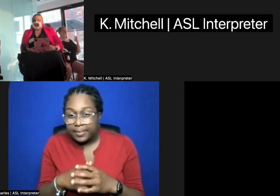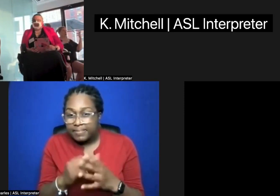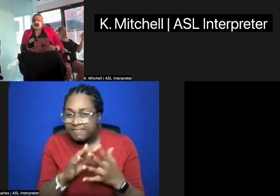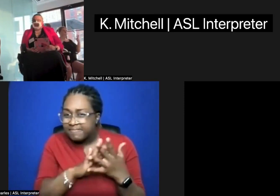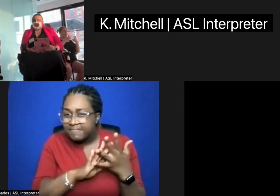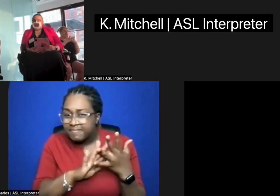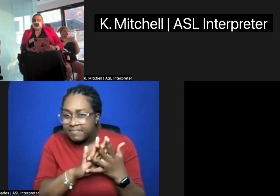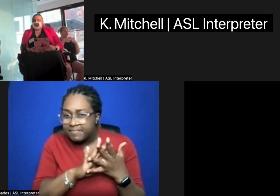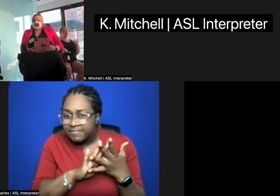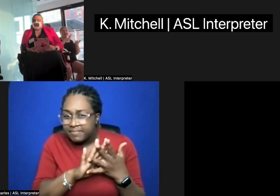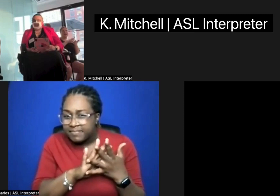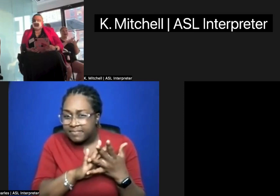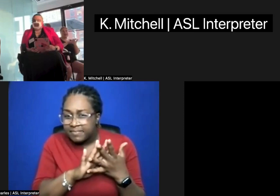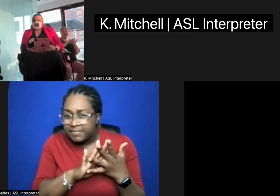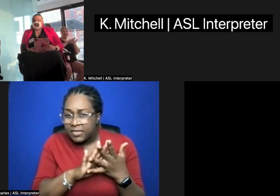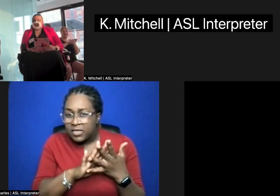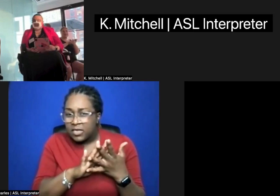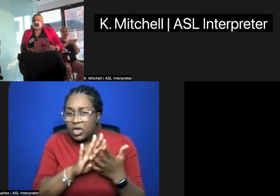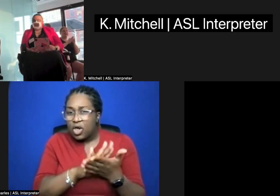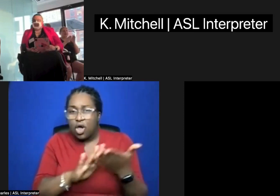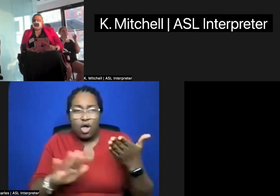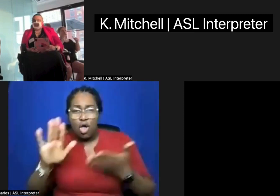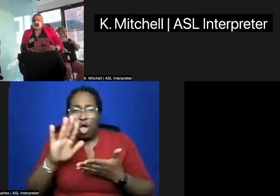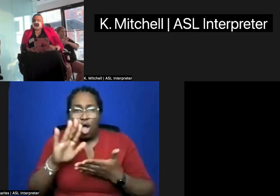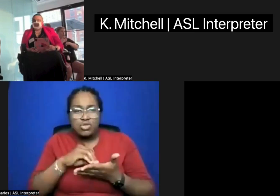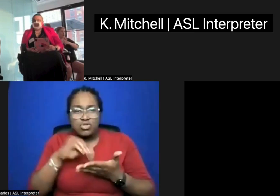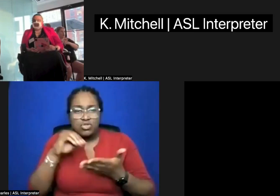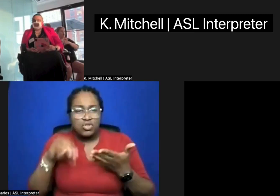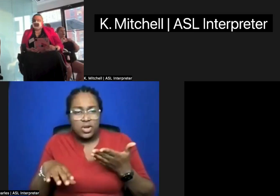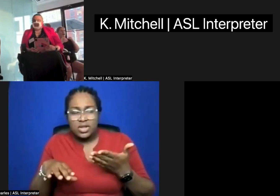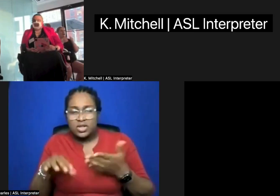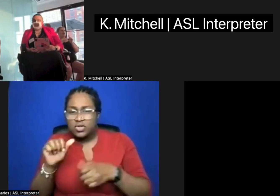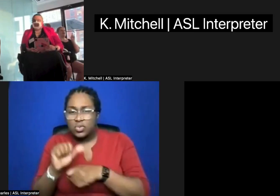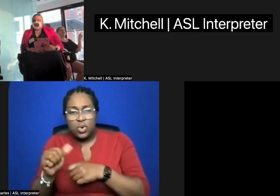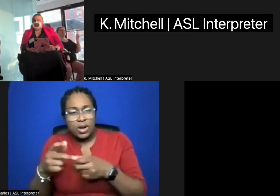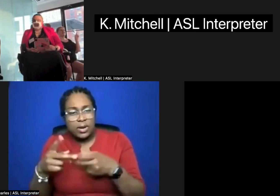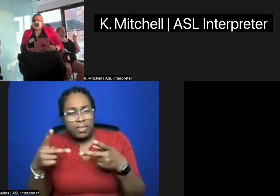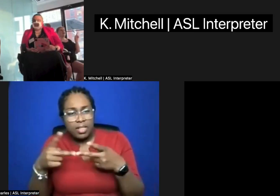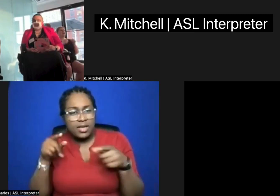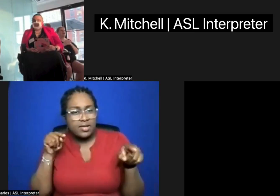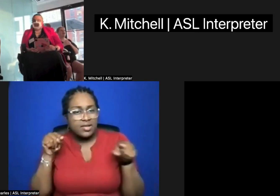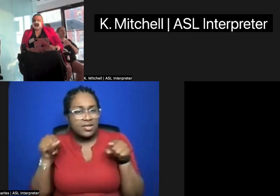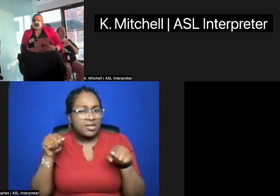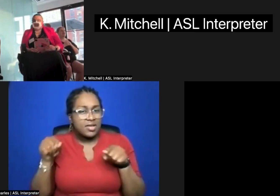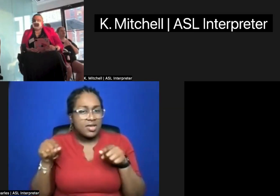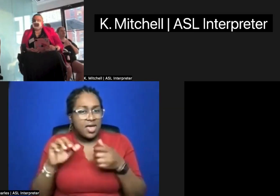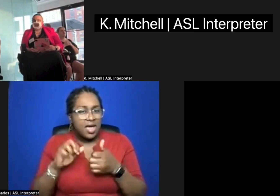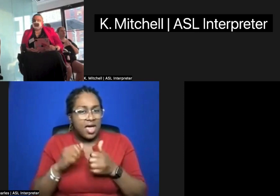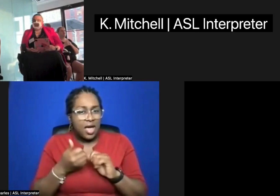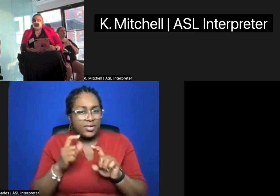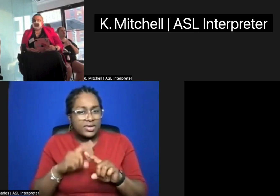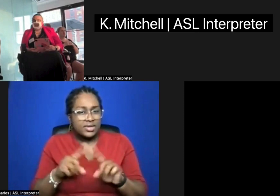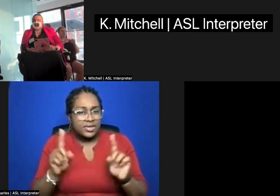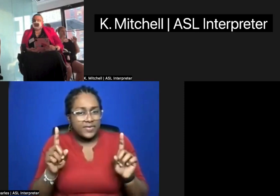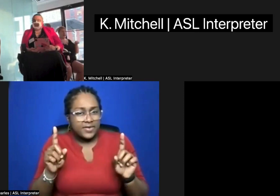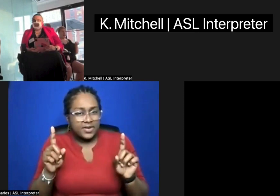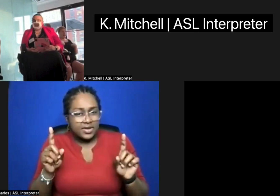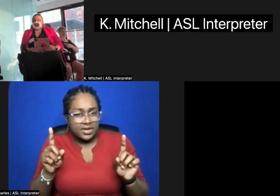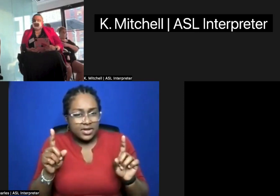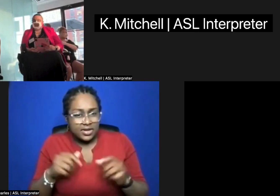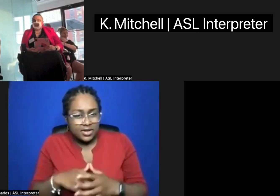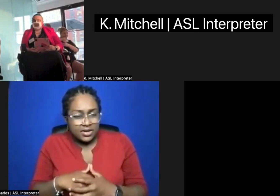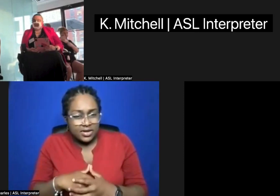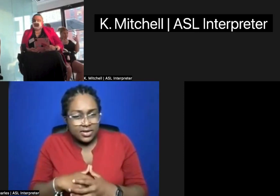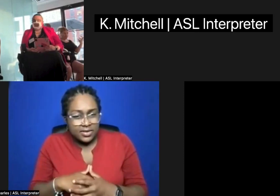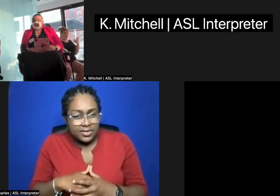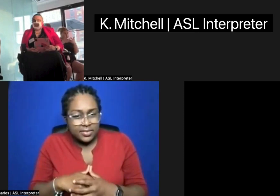for academics instead of in the workplace, how does that differ in terms of fields like can they deny accommodations and things like